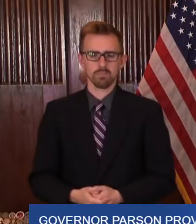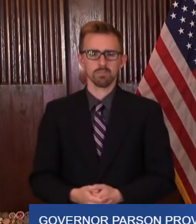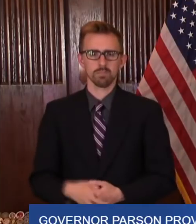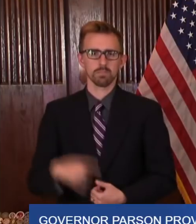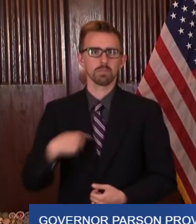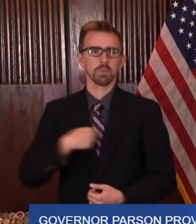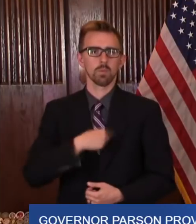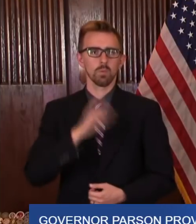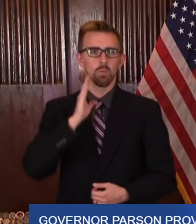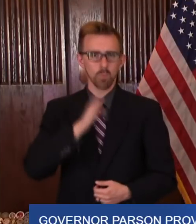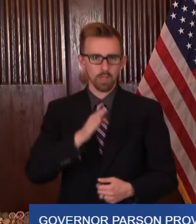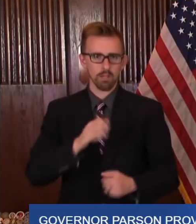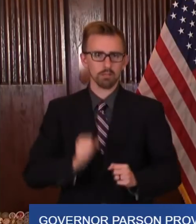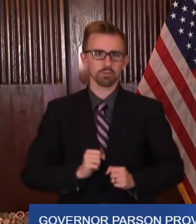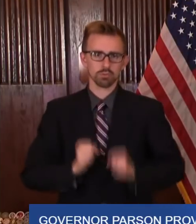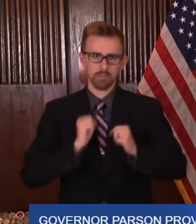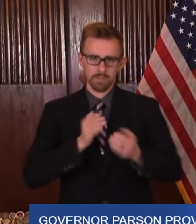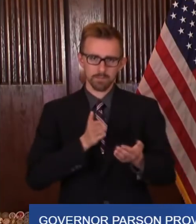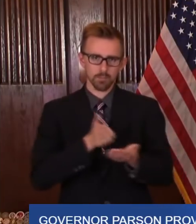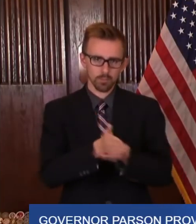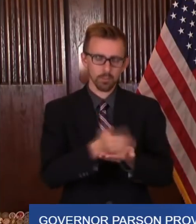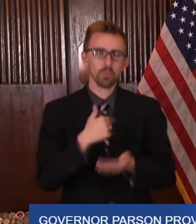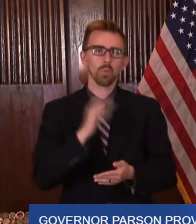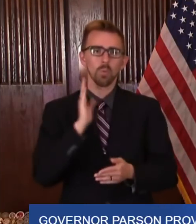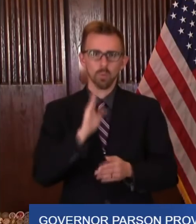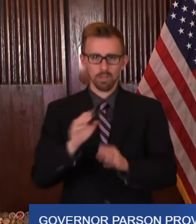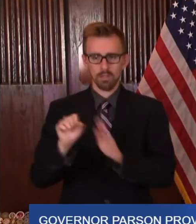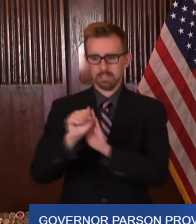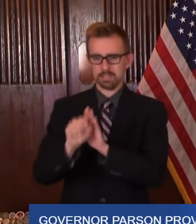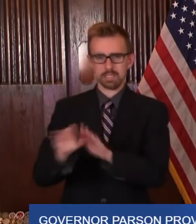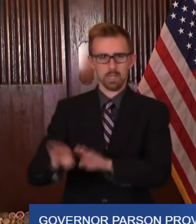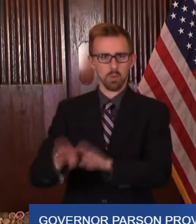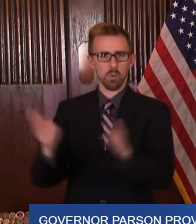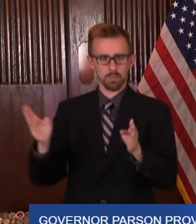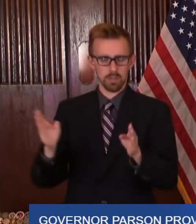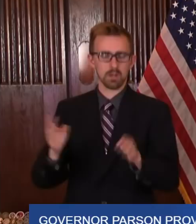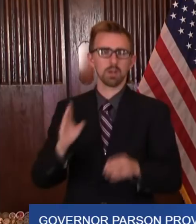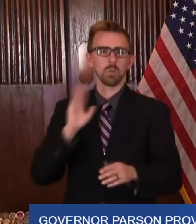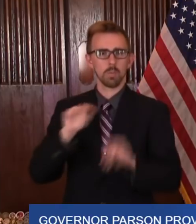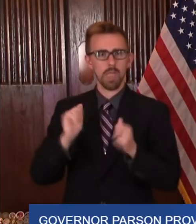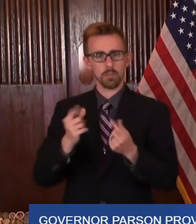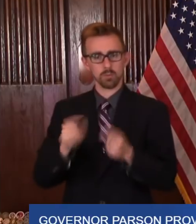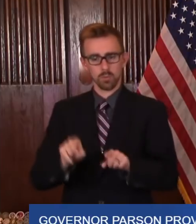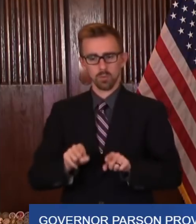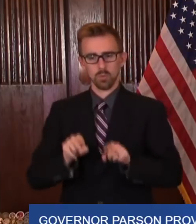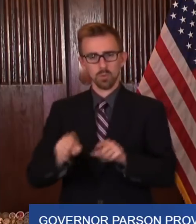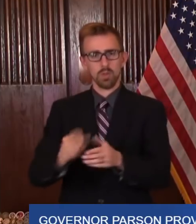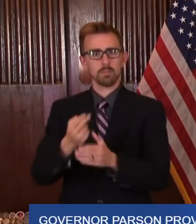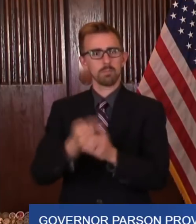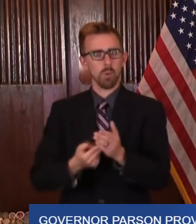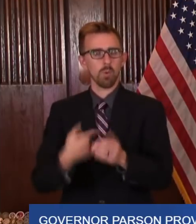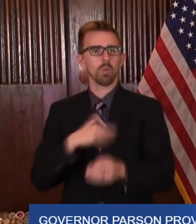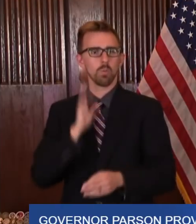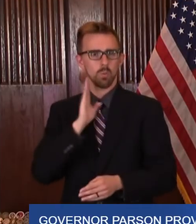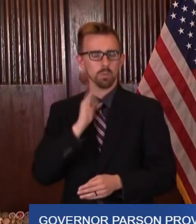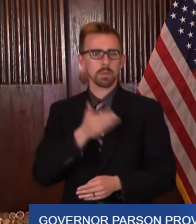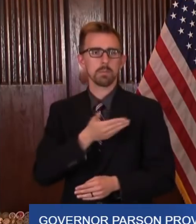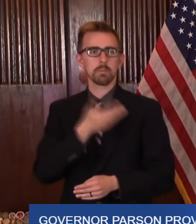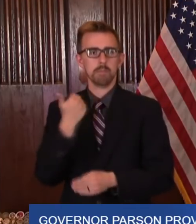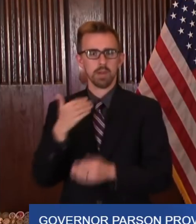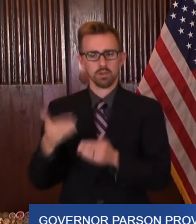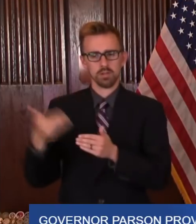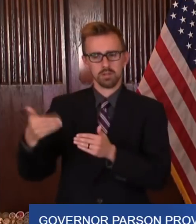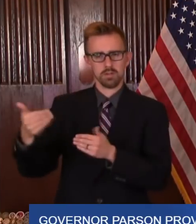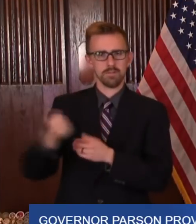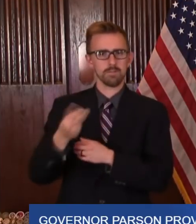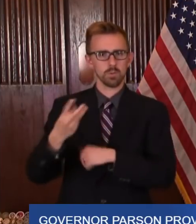We will survive this, and we will open up our state, and we'll be able to do both, and we'll be better off in the days to